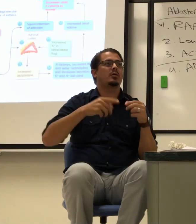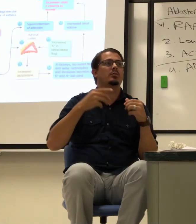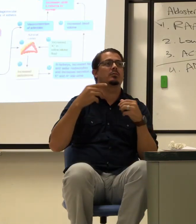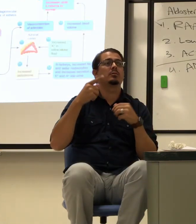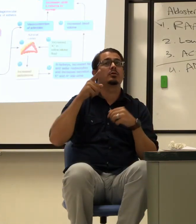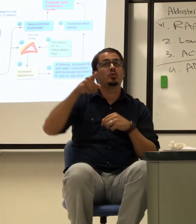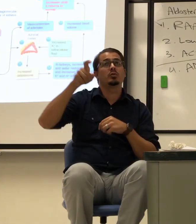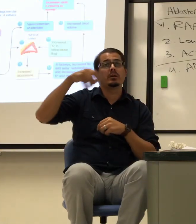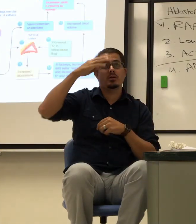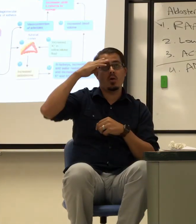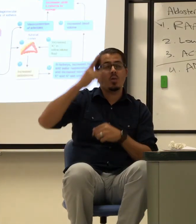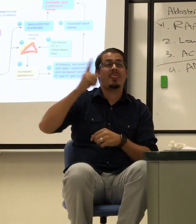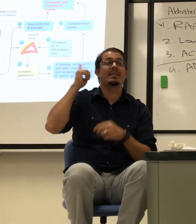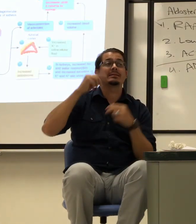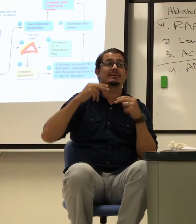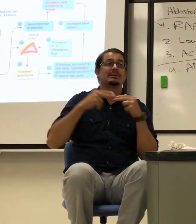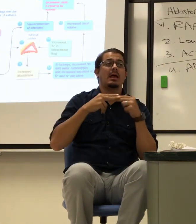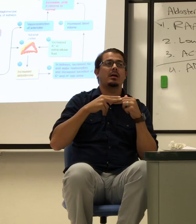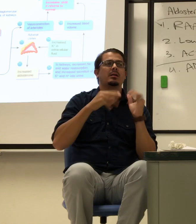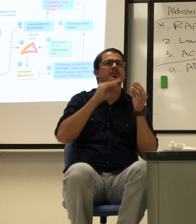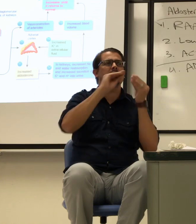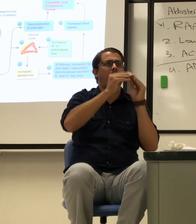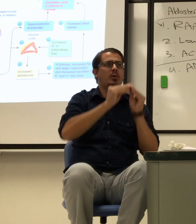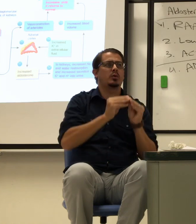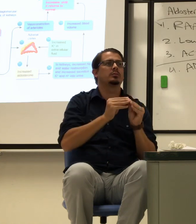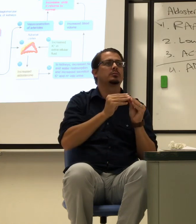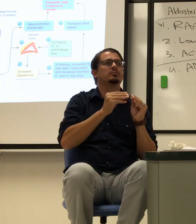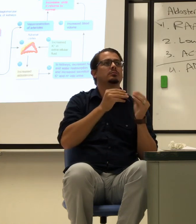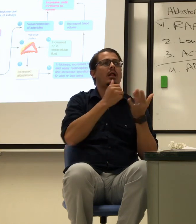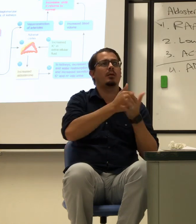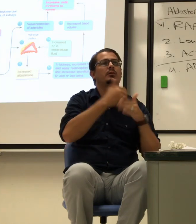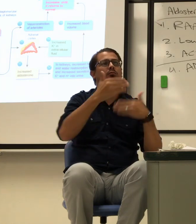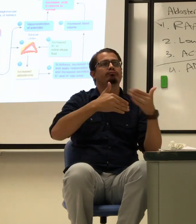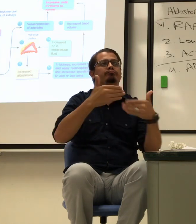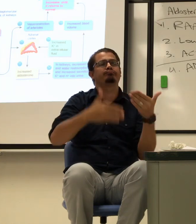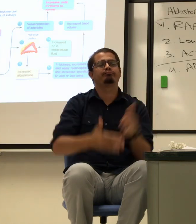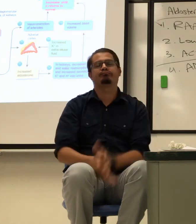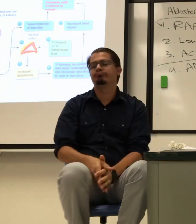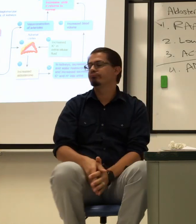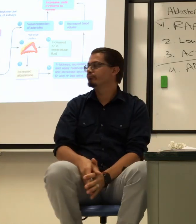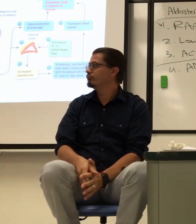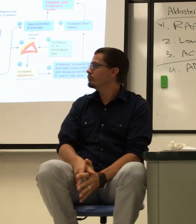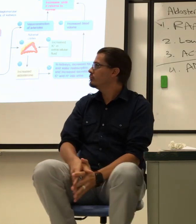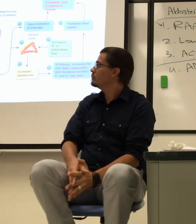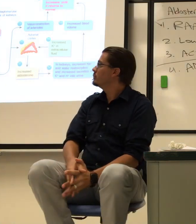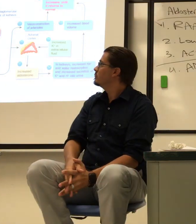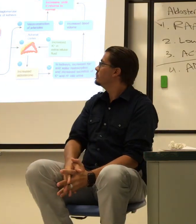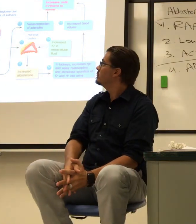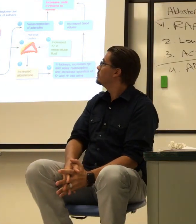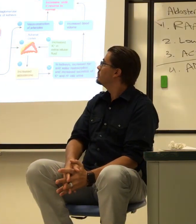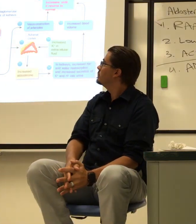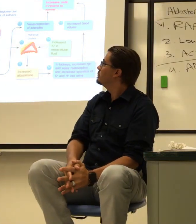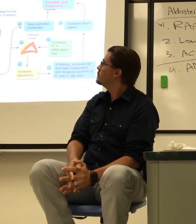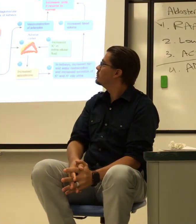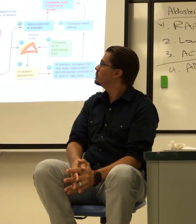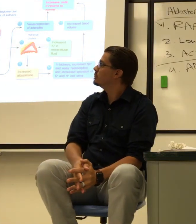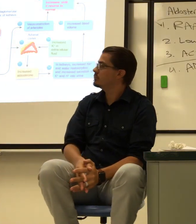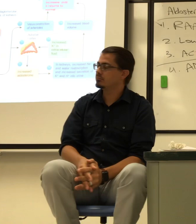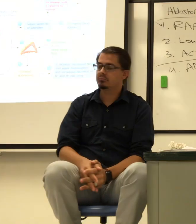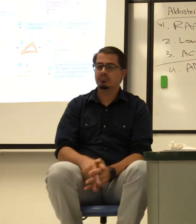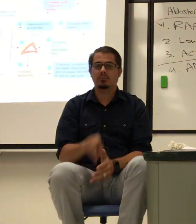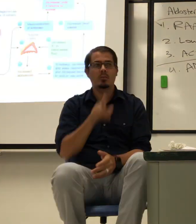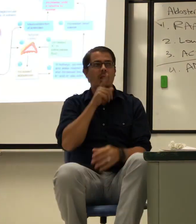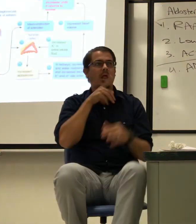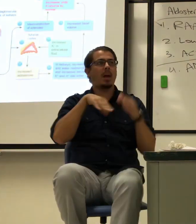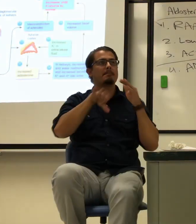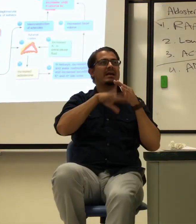slide. And it's numbered to help us take it through it because there's a lot of steps here. But to kind of take a big picture view of